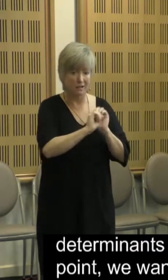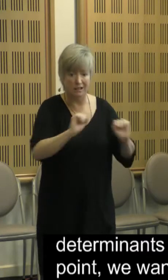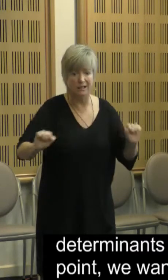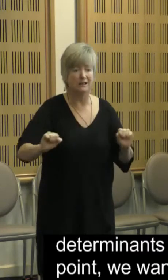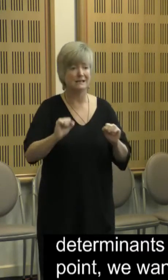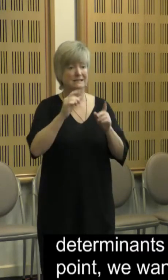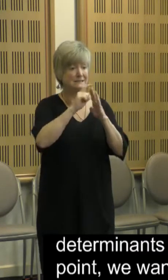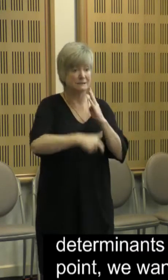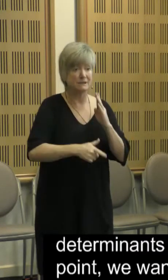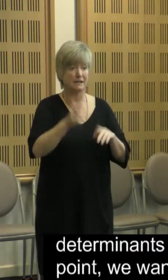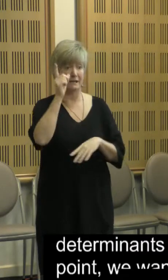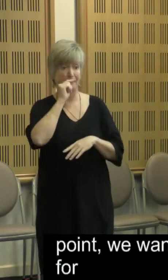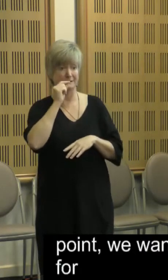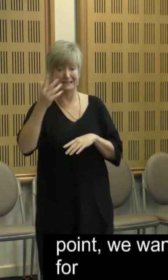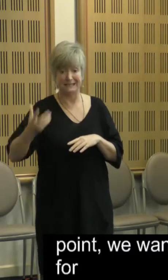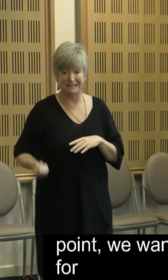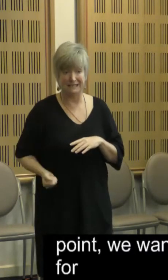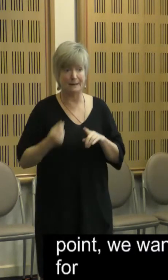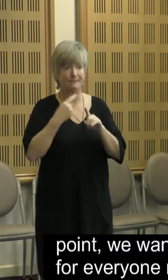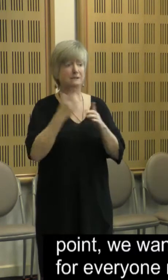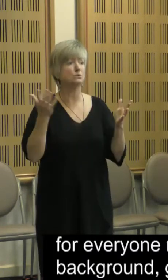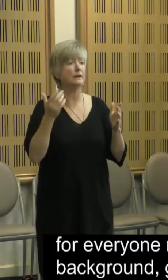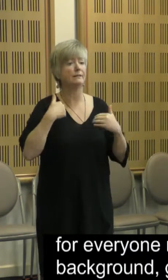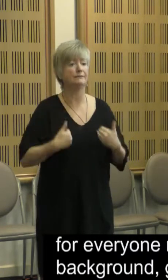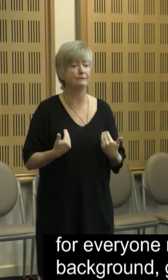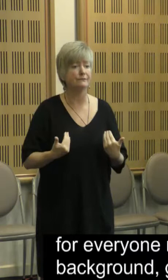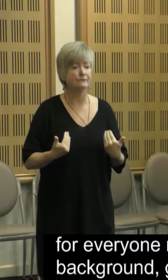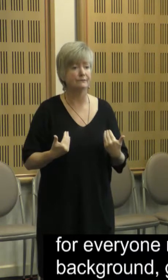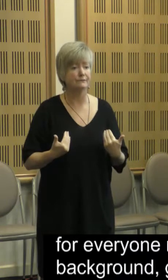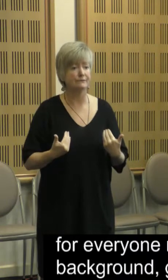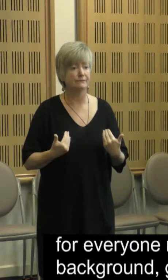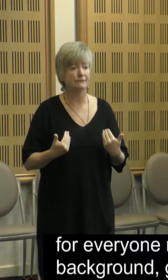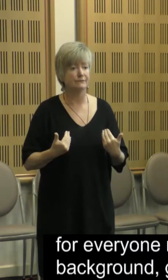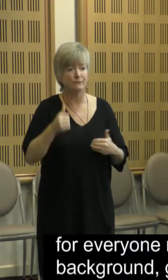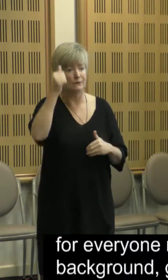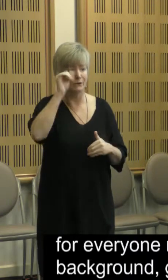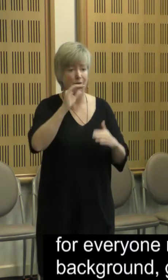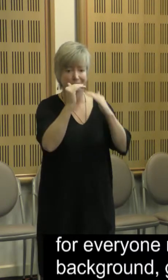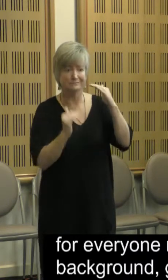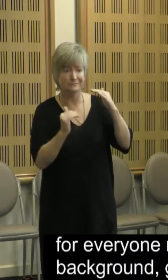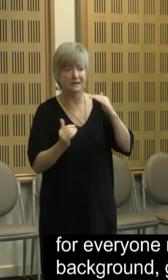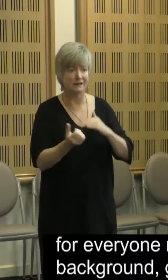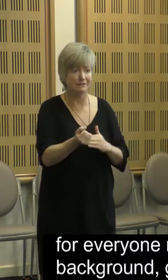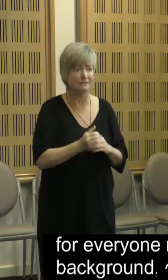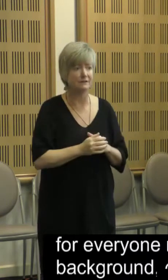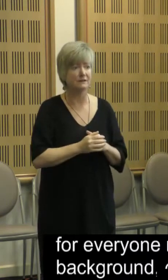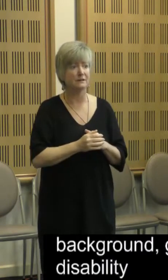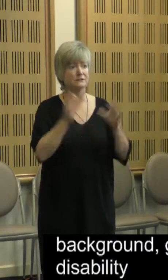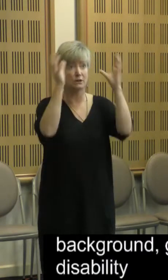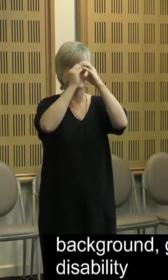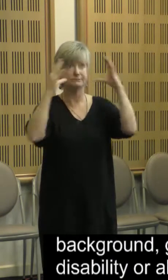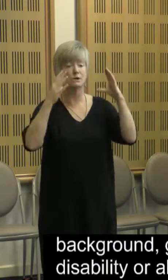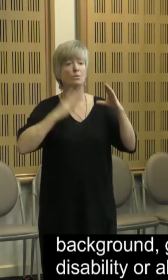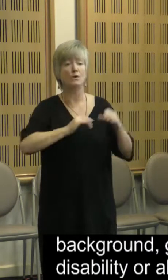ability, income and location of where they live. But we know this isn't the case. So our vision, ideally, is what we're aiming for,